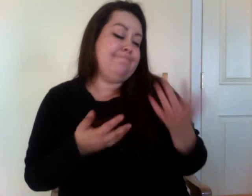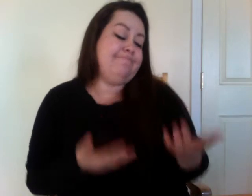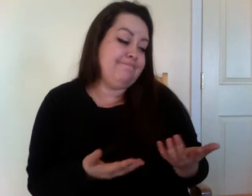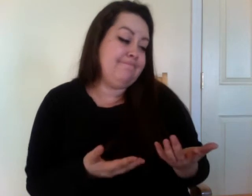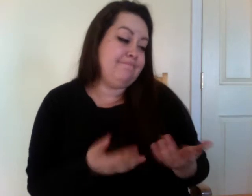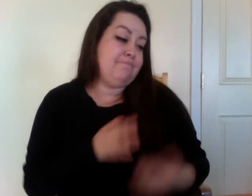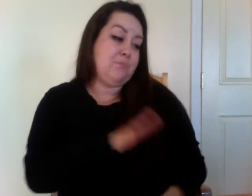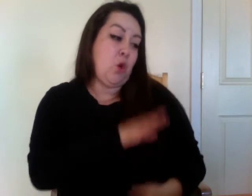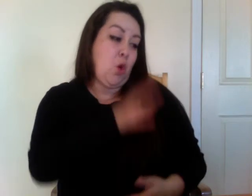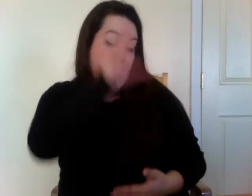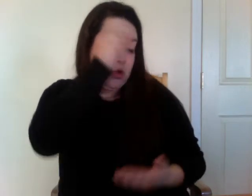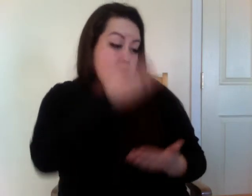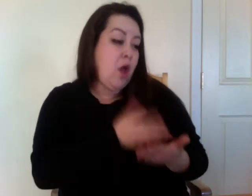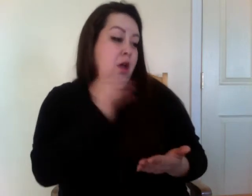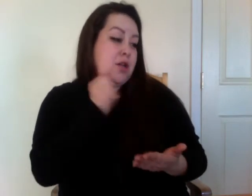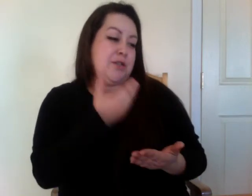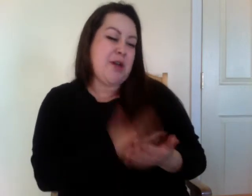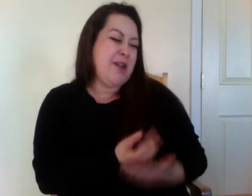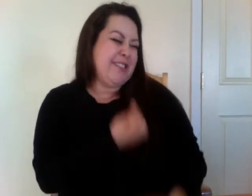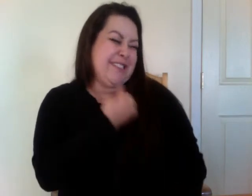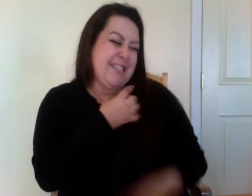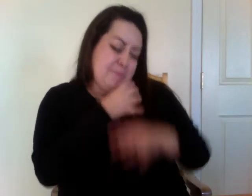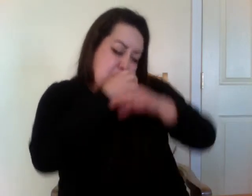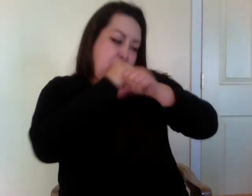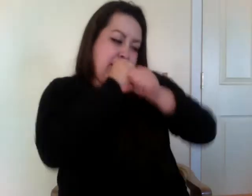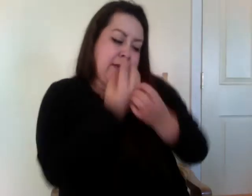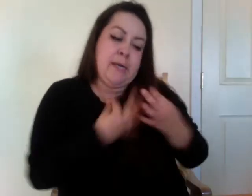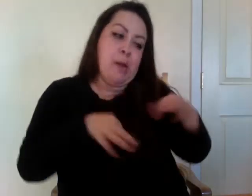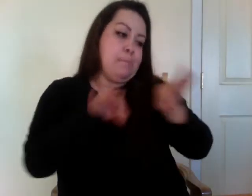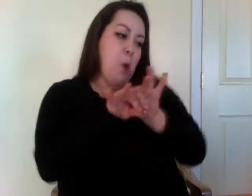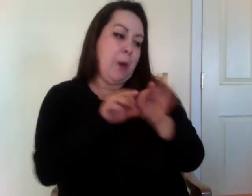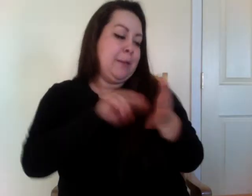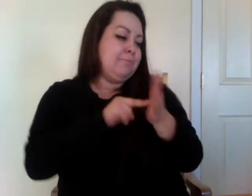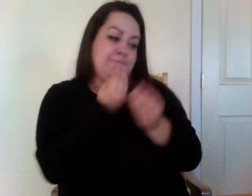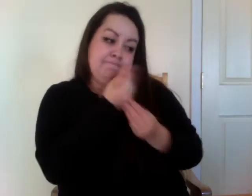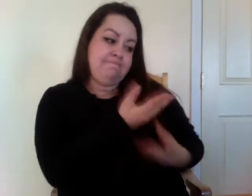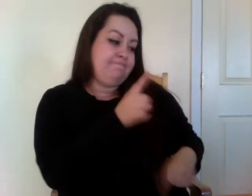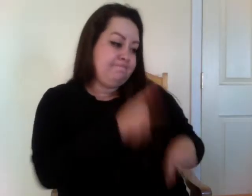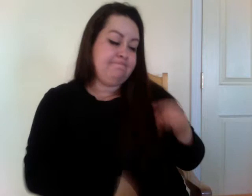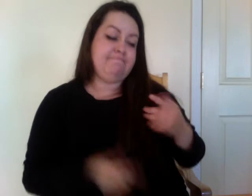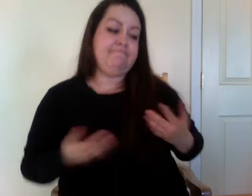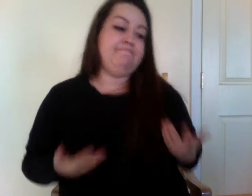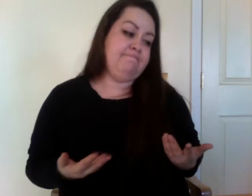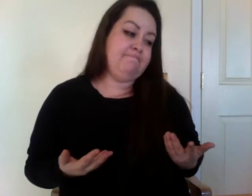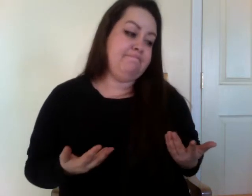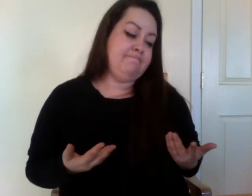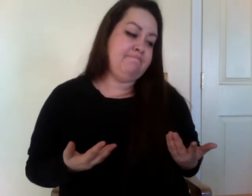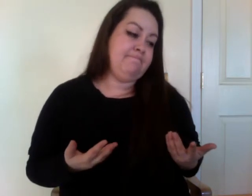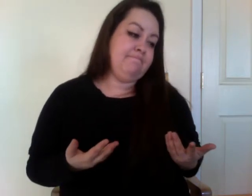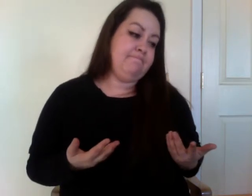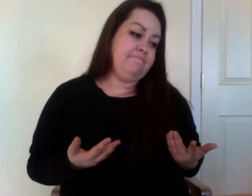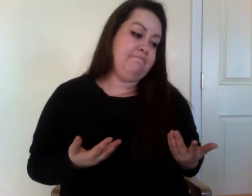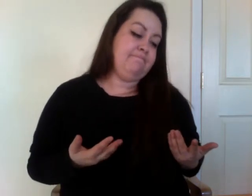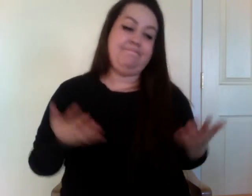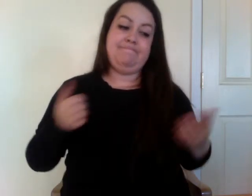or daughter has taken responsibility to keep their record private, and I'm not able to share that. And then I put that back onto the